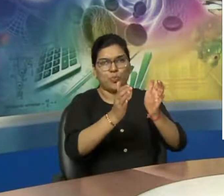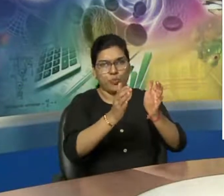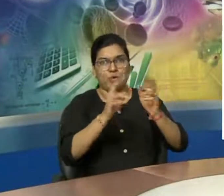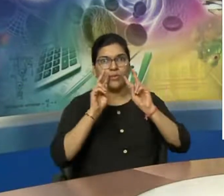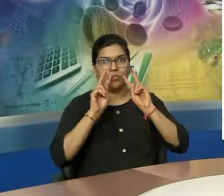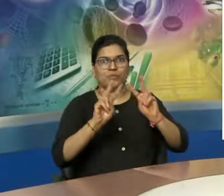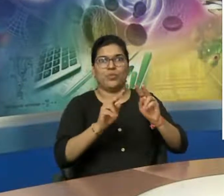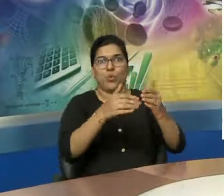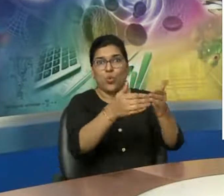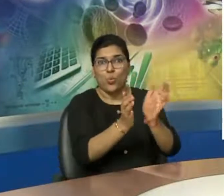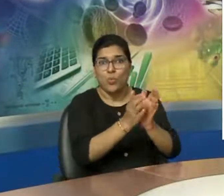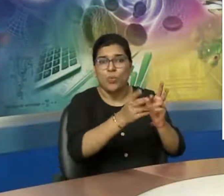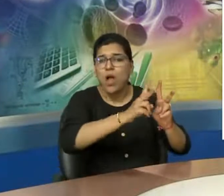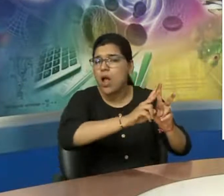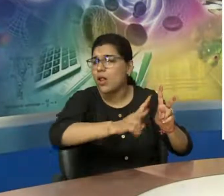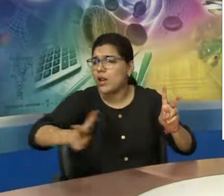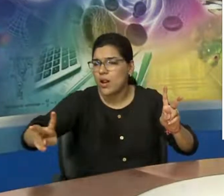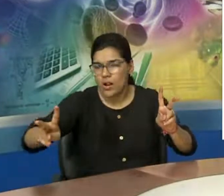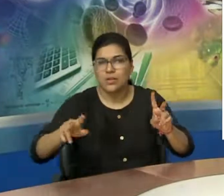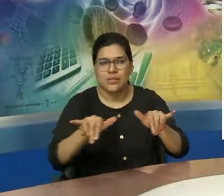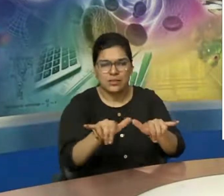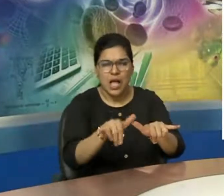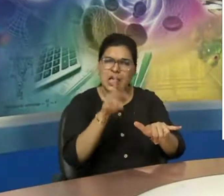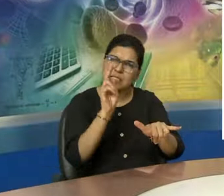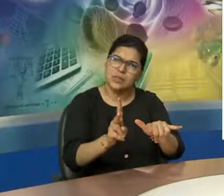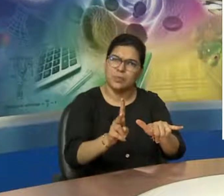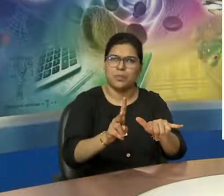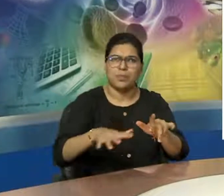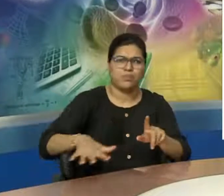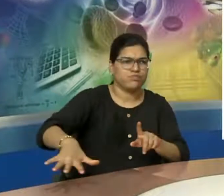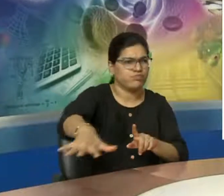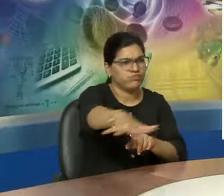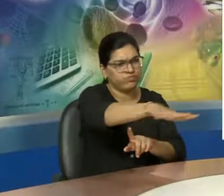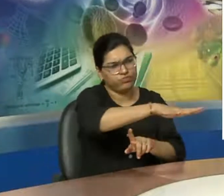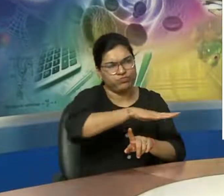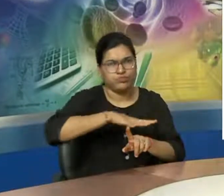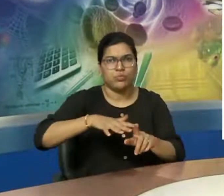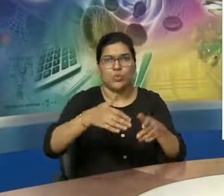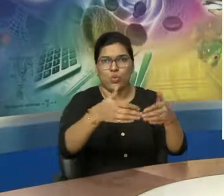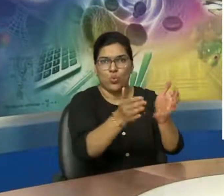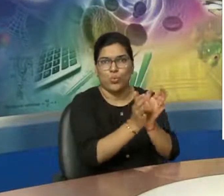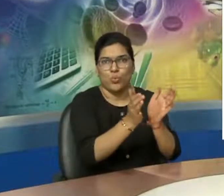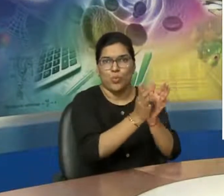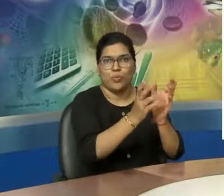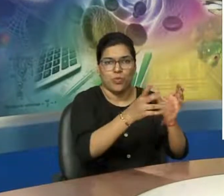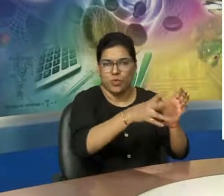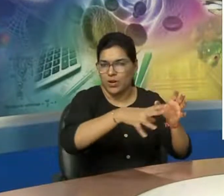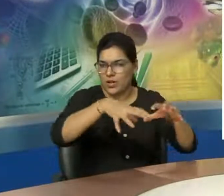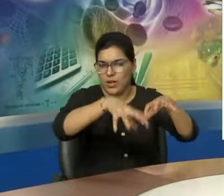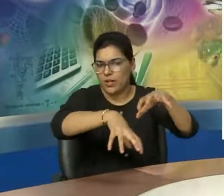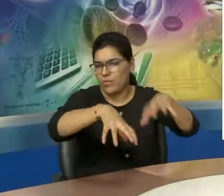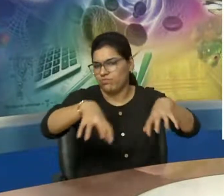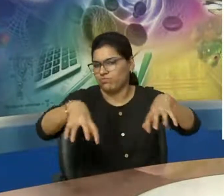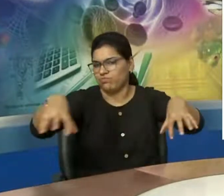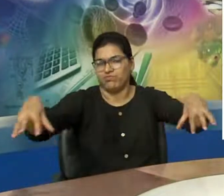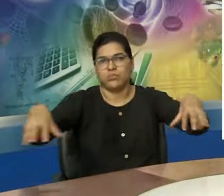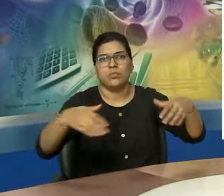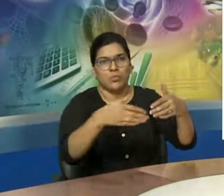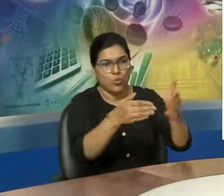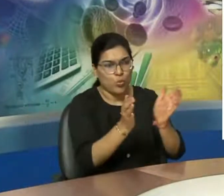It defines a group of organisms consisting of a number of different species that live in